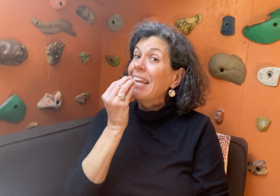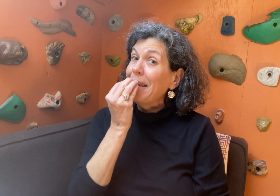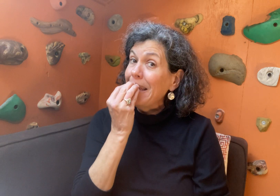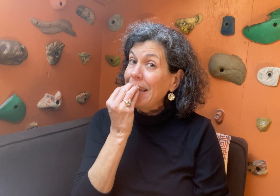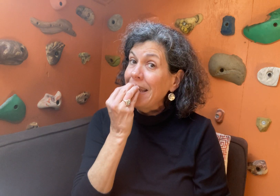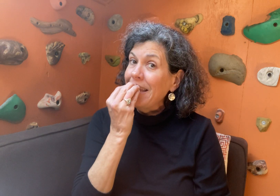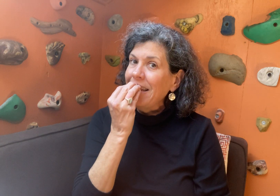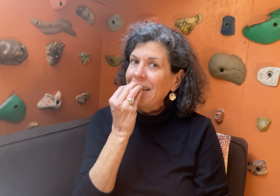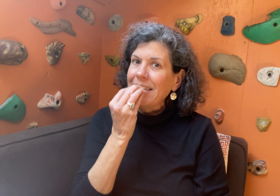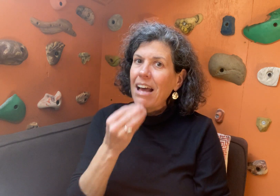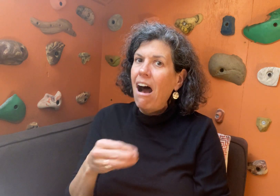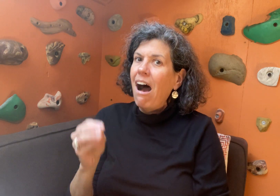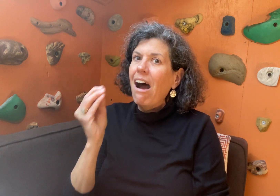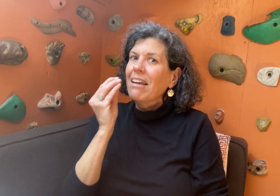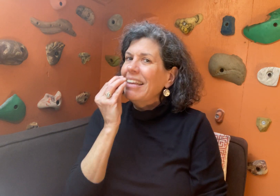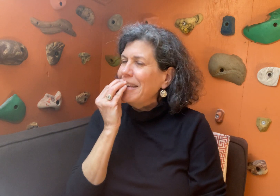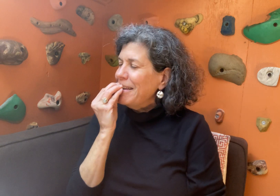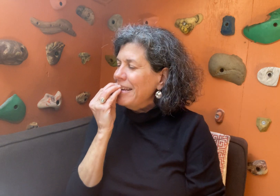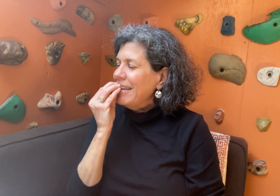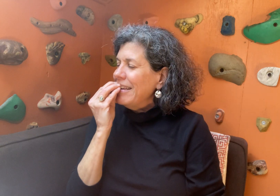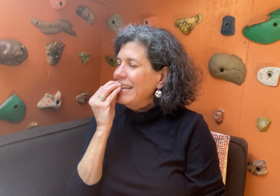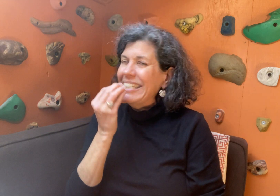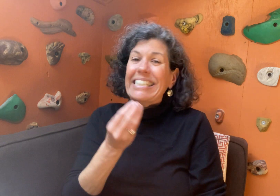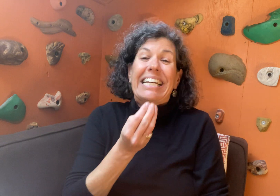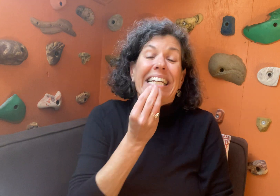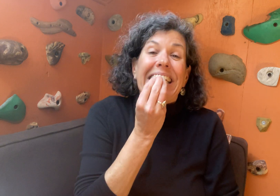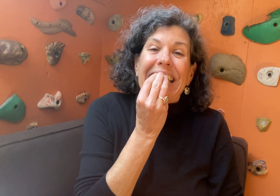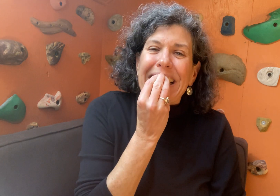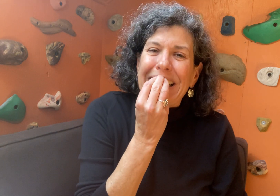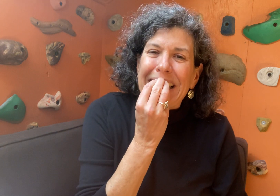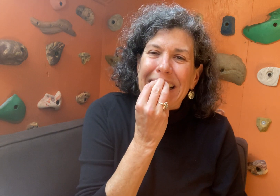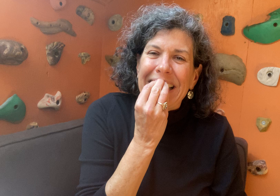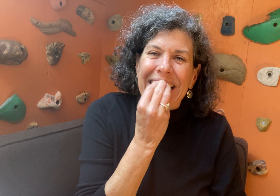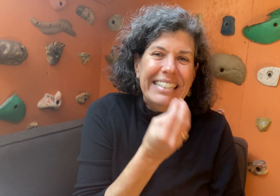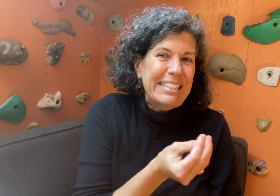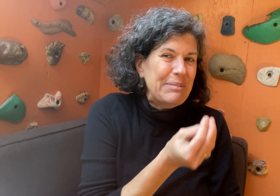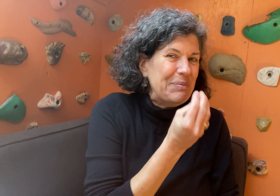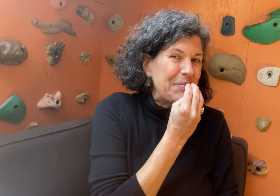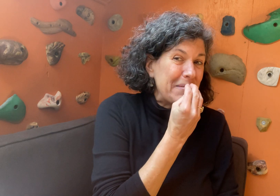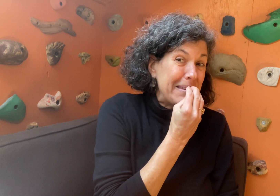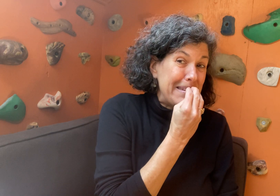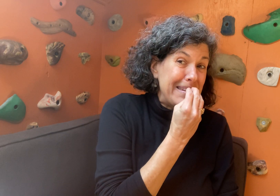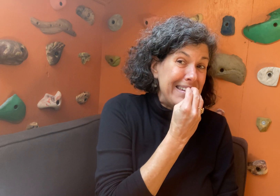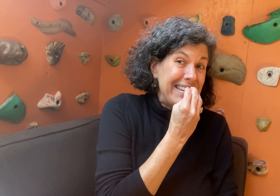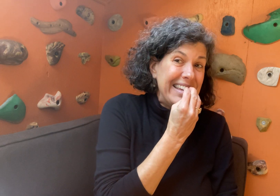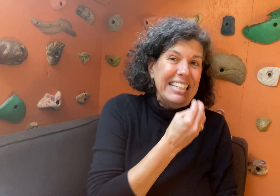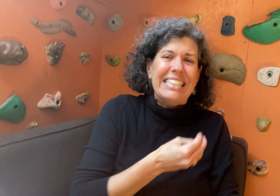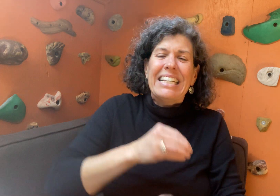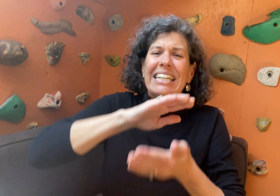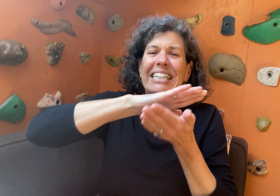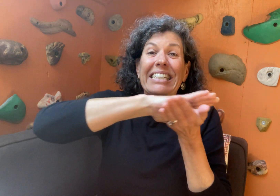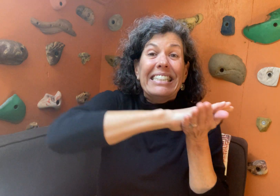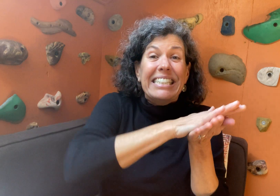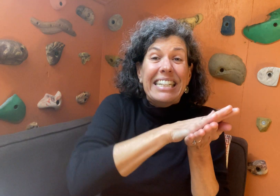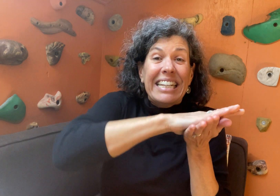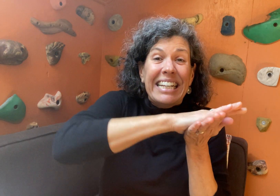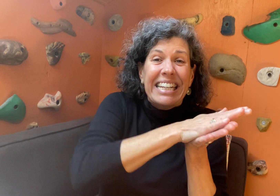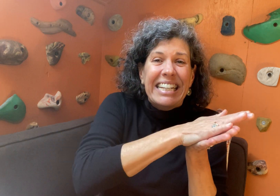please, eat, eat, eat, eat,